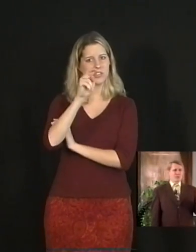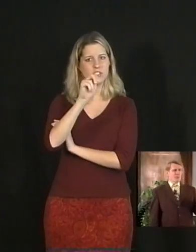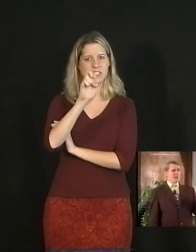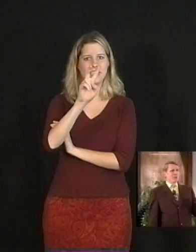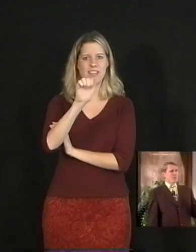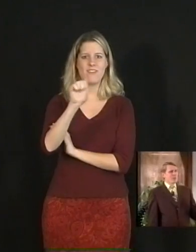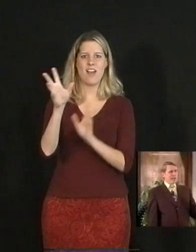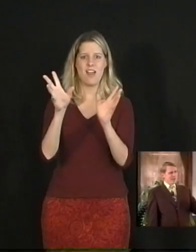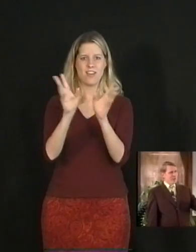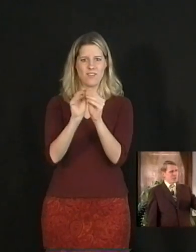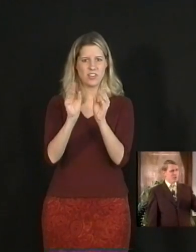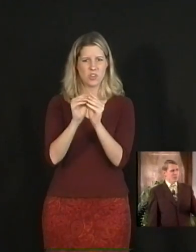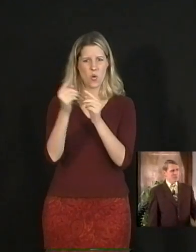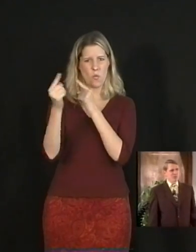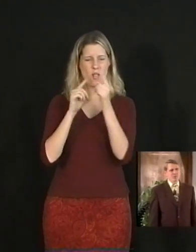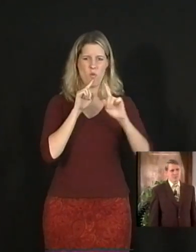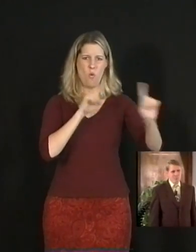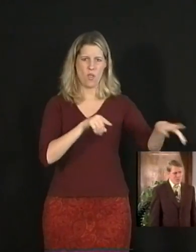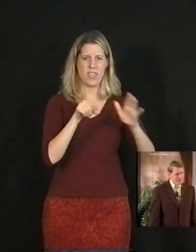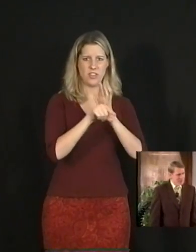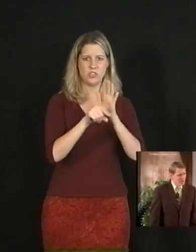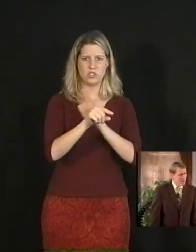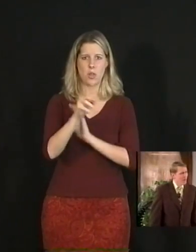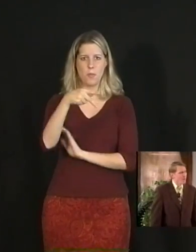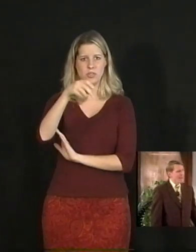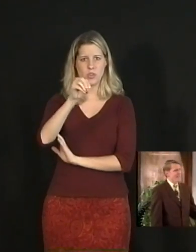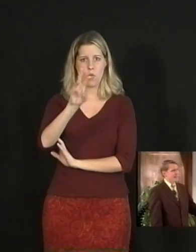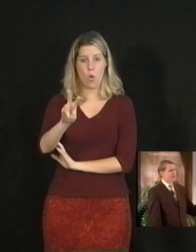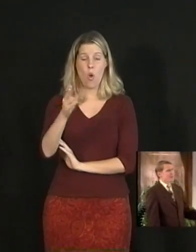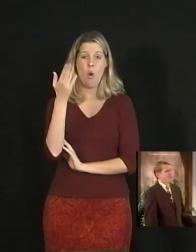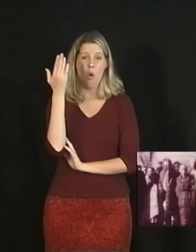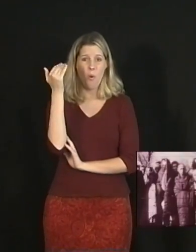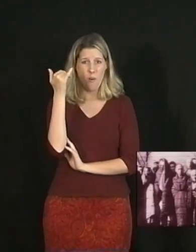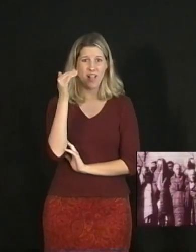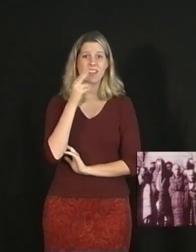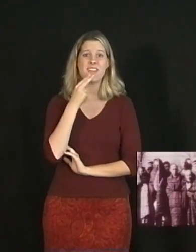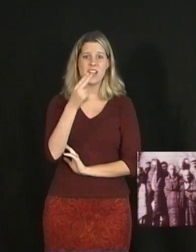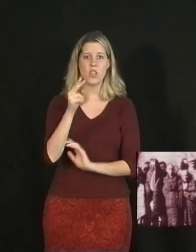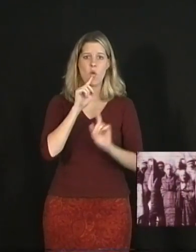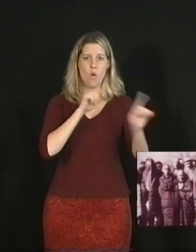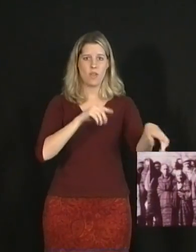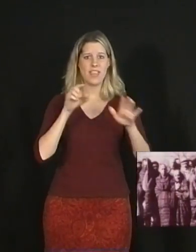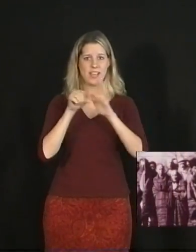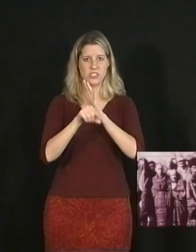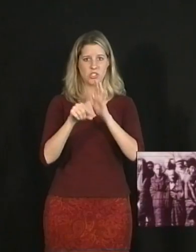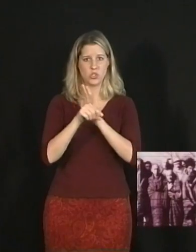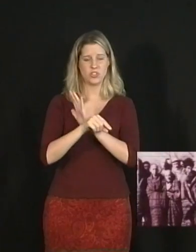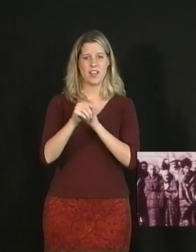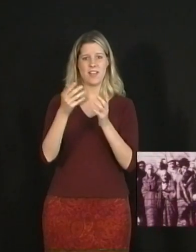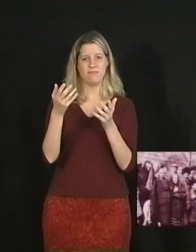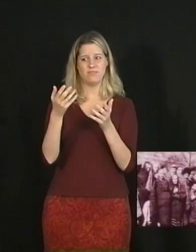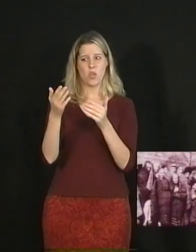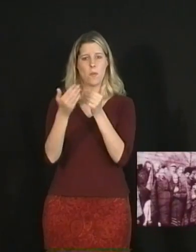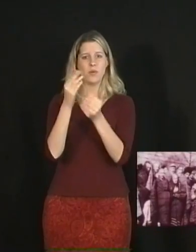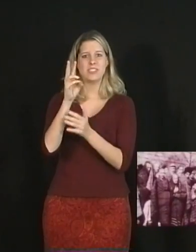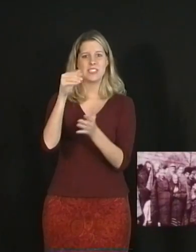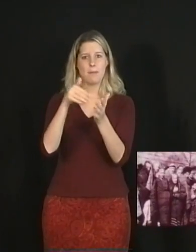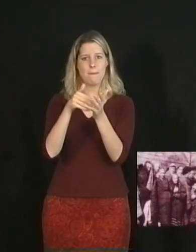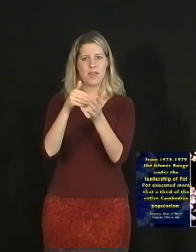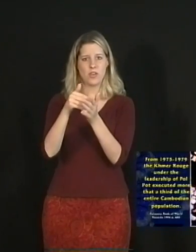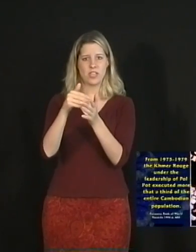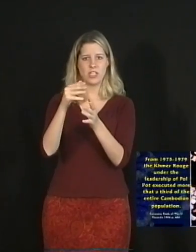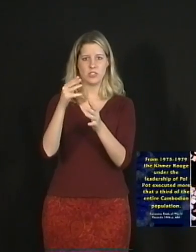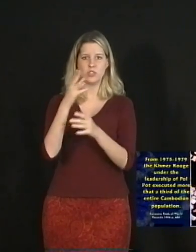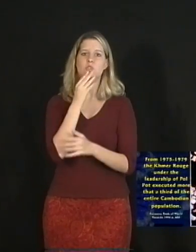Geneva Convention. Why do you order the execution of prisoners of war? Why did Hitler order the execution of nearly 6 million Jews, plus